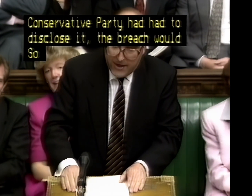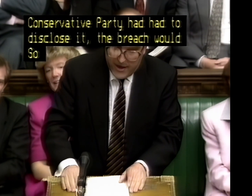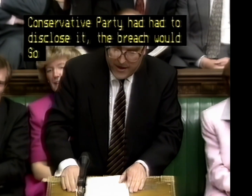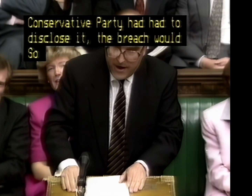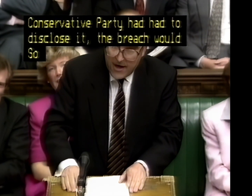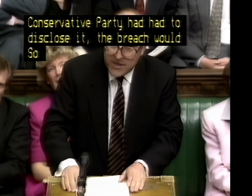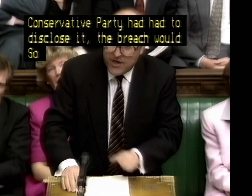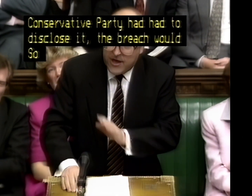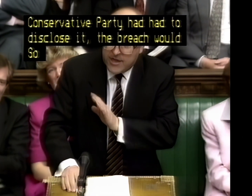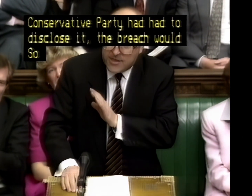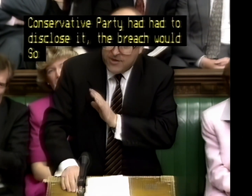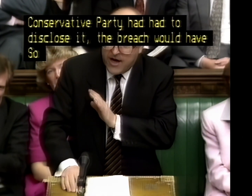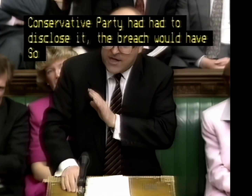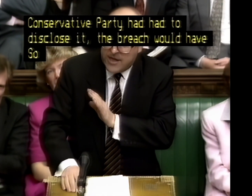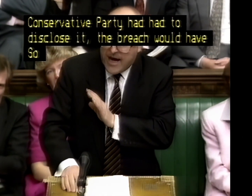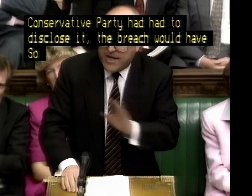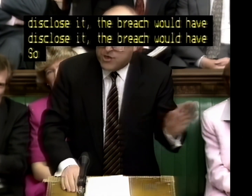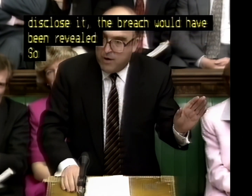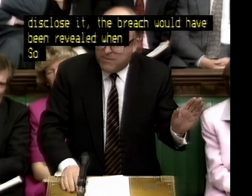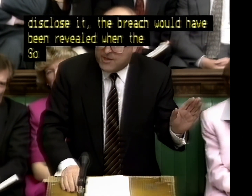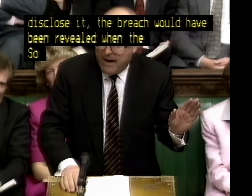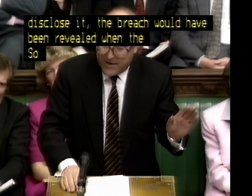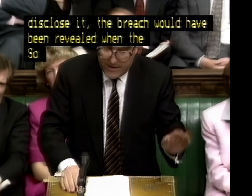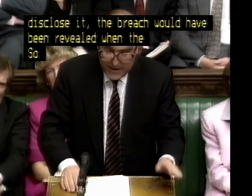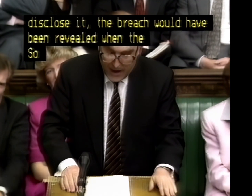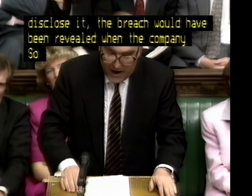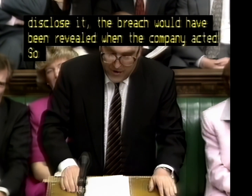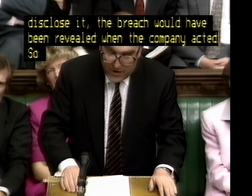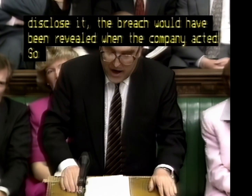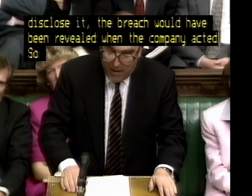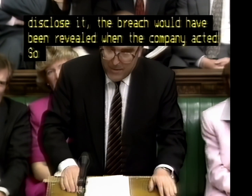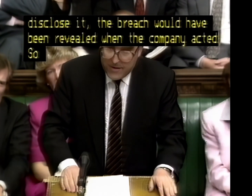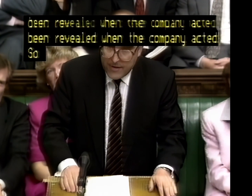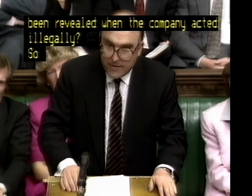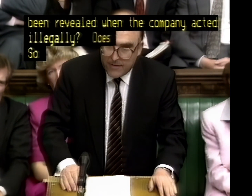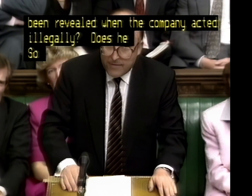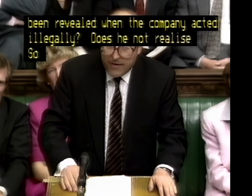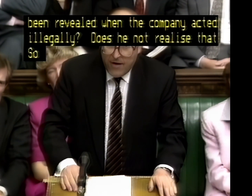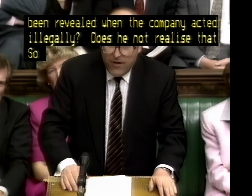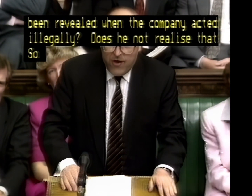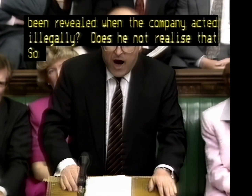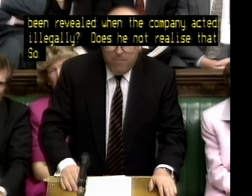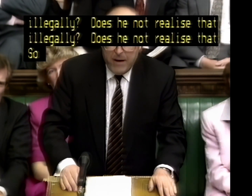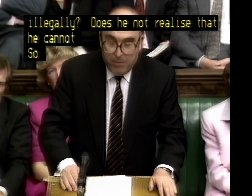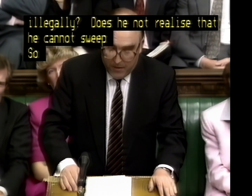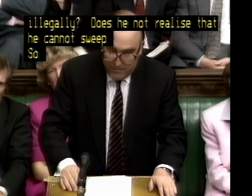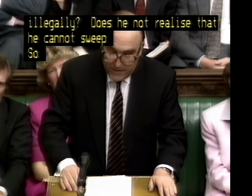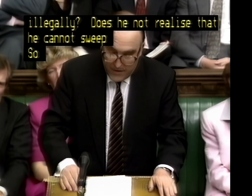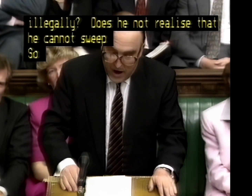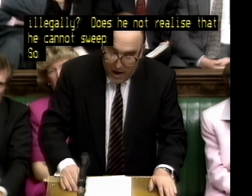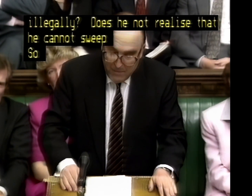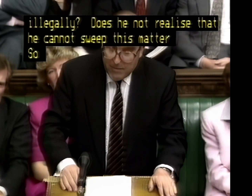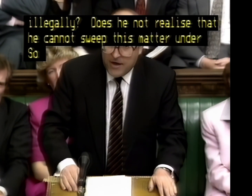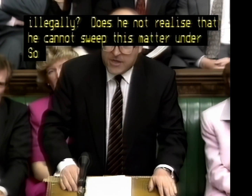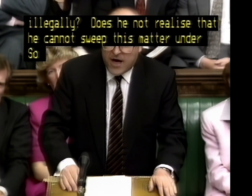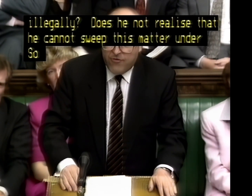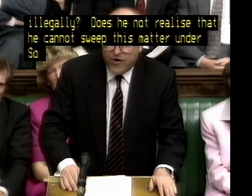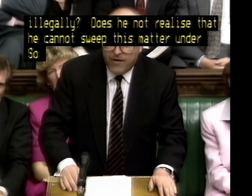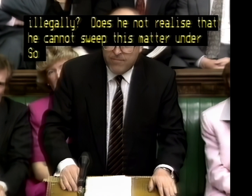illegally? Does he realise he can't sweep this matter under the carpet? That there are people in this country